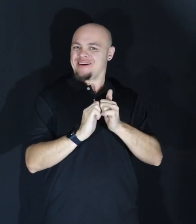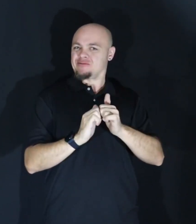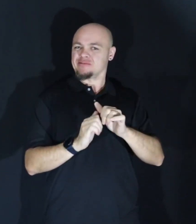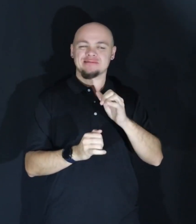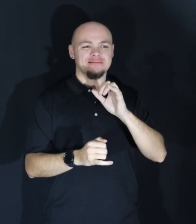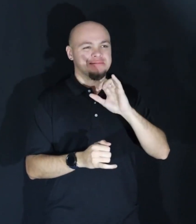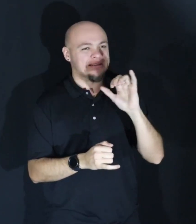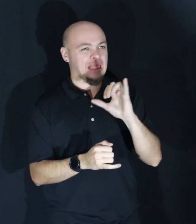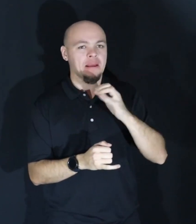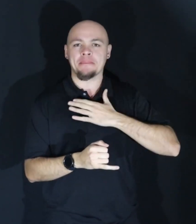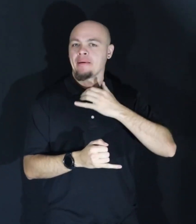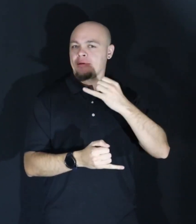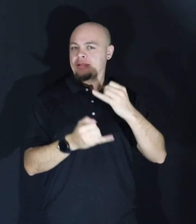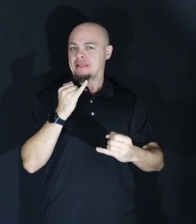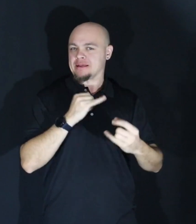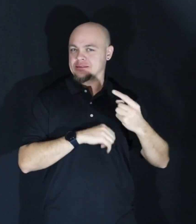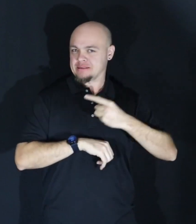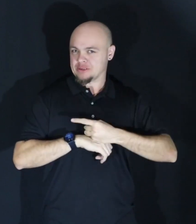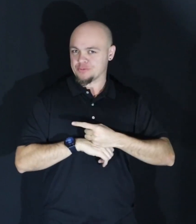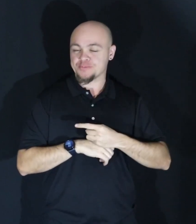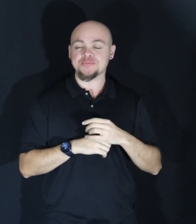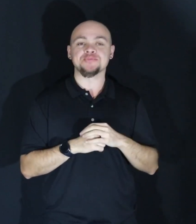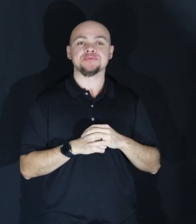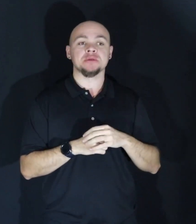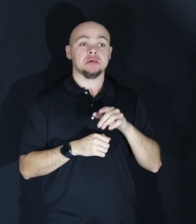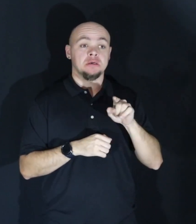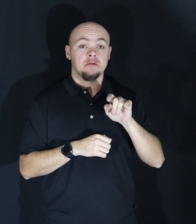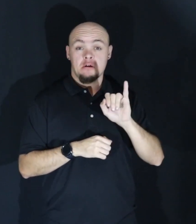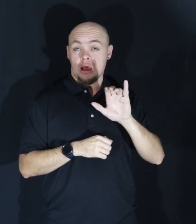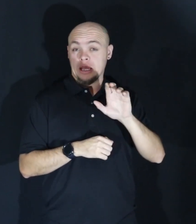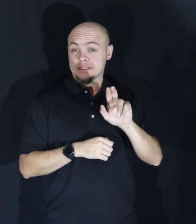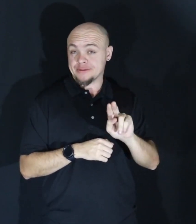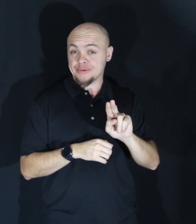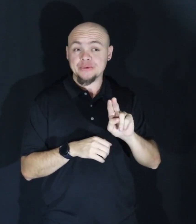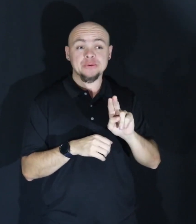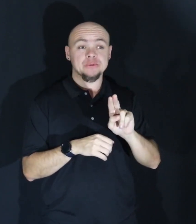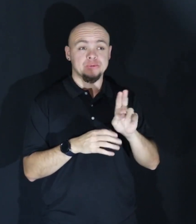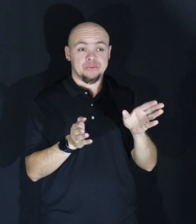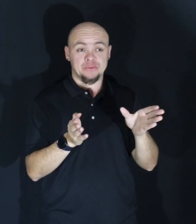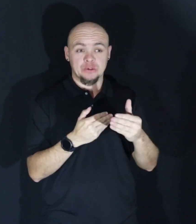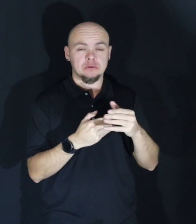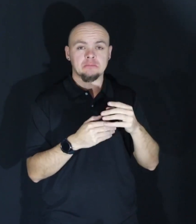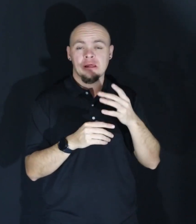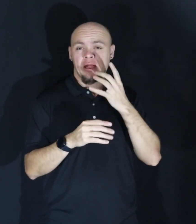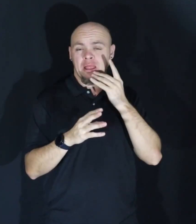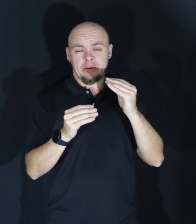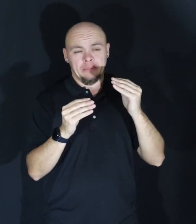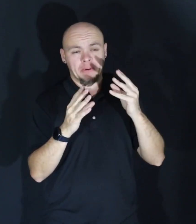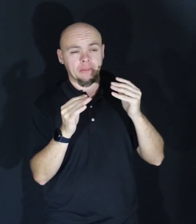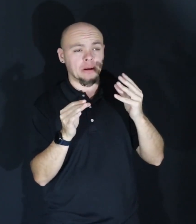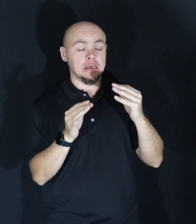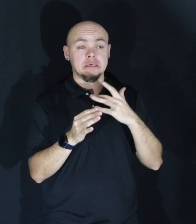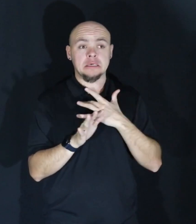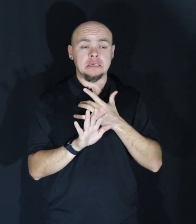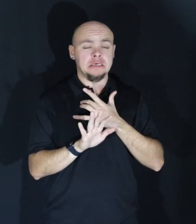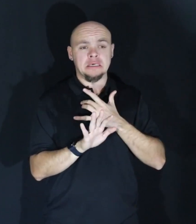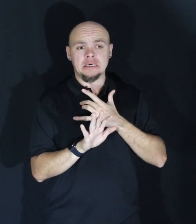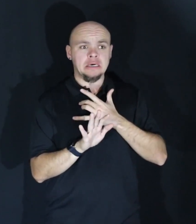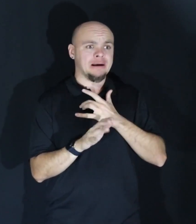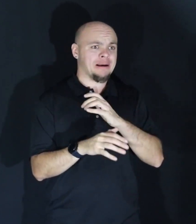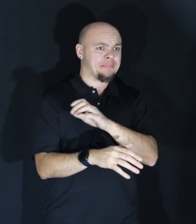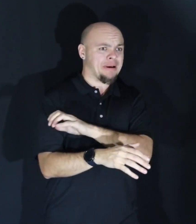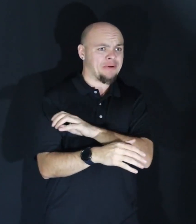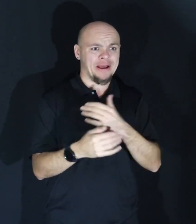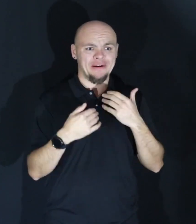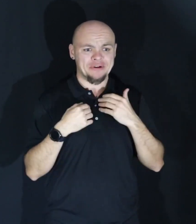In that ICU room, filled with the beeping of machines and bright lights, I was overwhelmed by a sense of powerlessness.